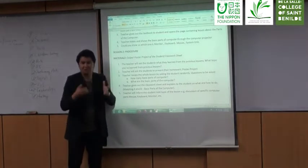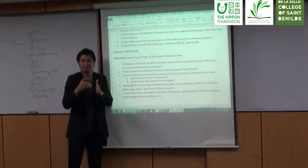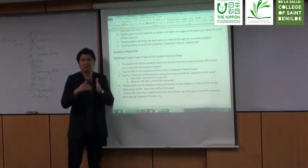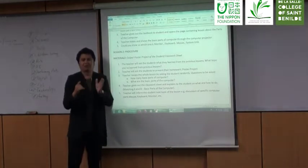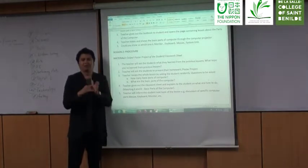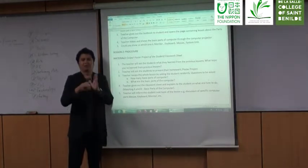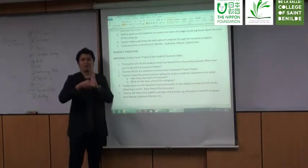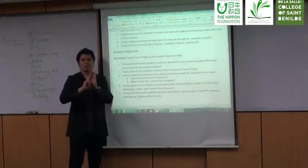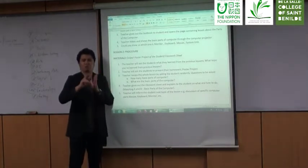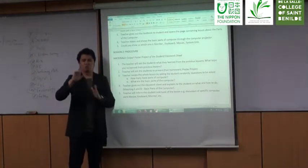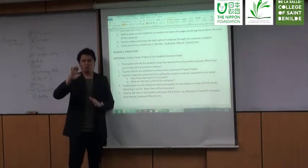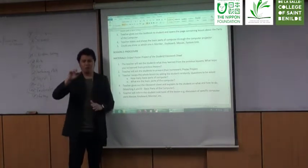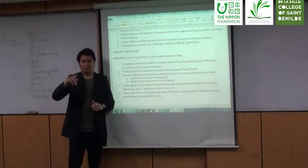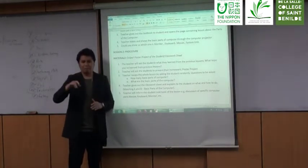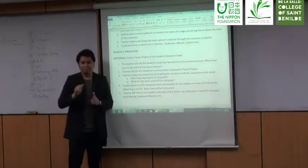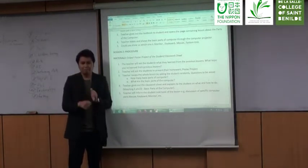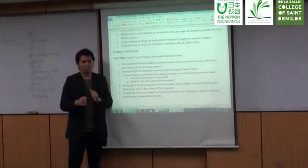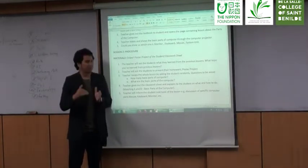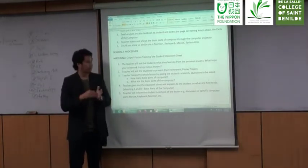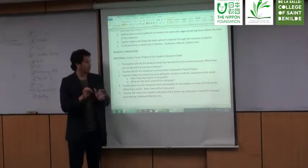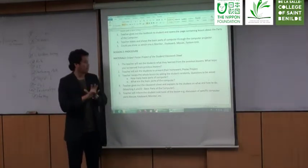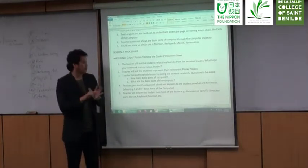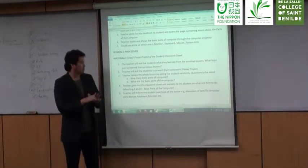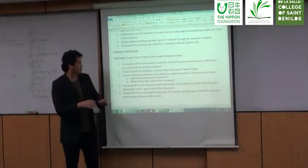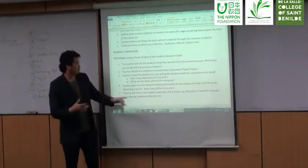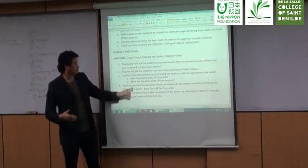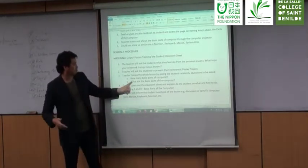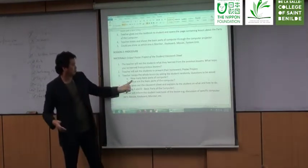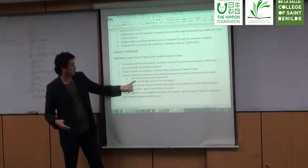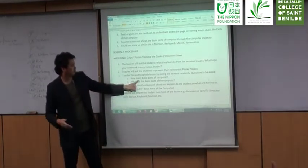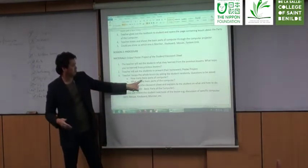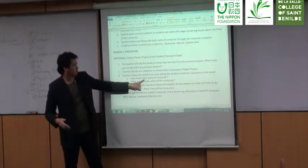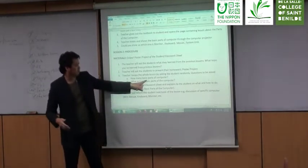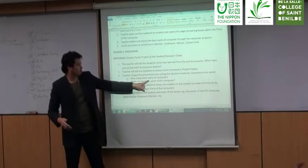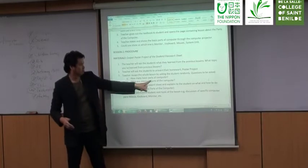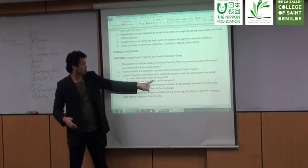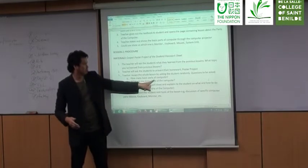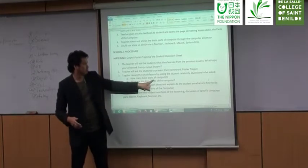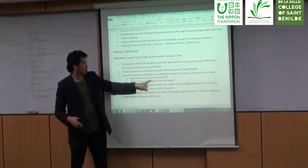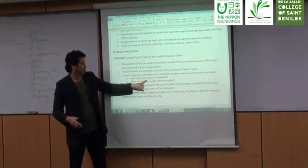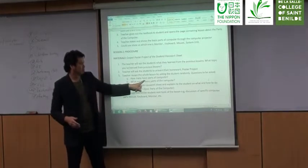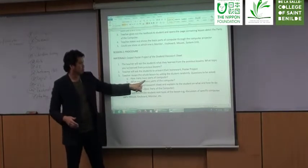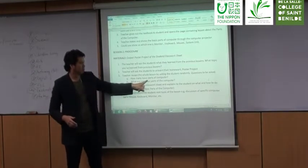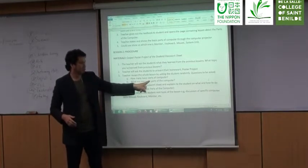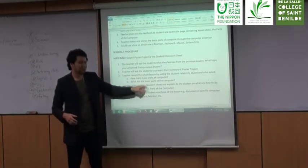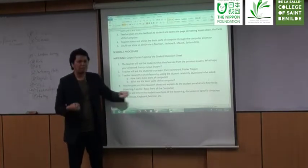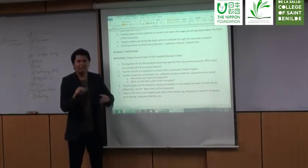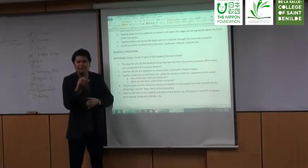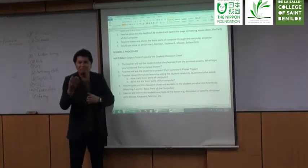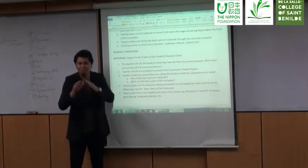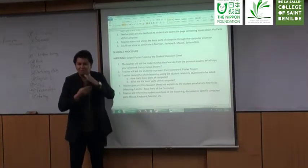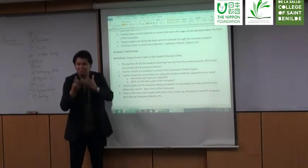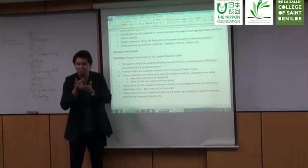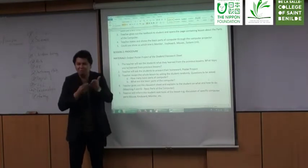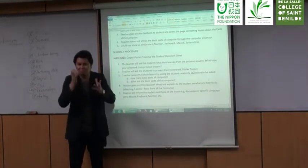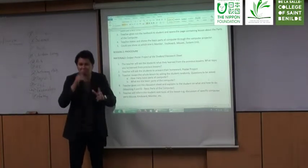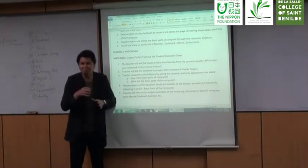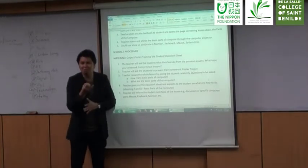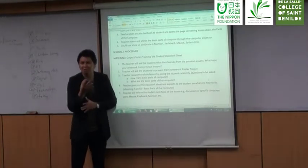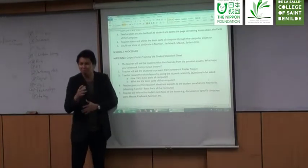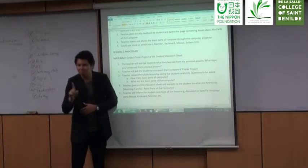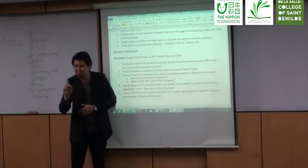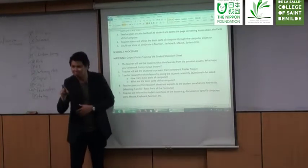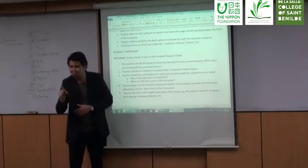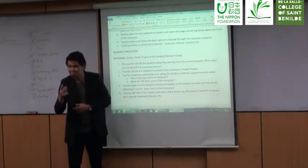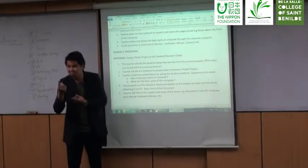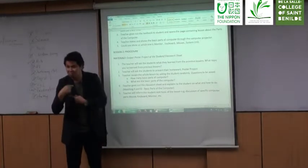Fish. But back up. Go through the lesson, recap after. And then some practice with